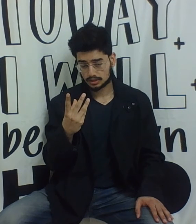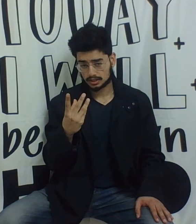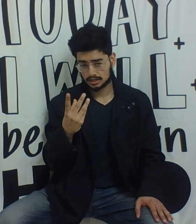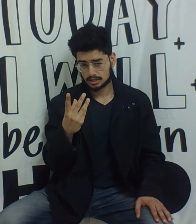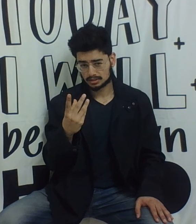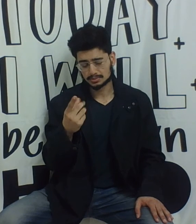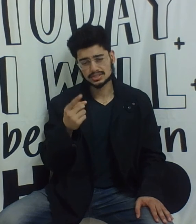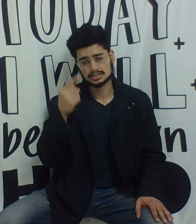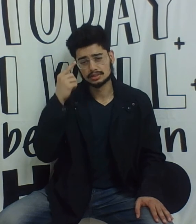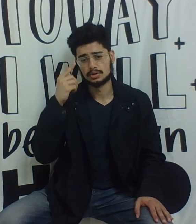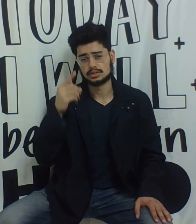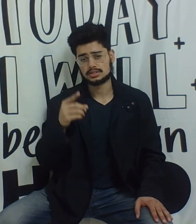But just think about it.